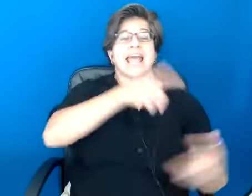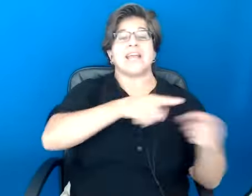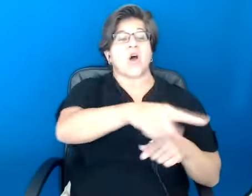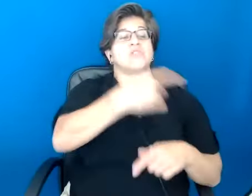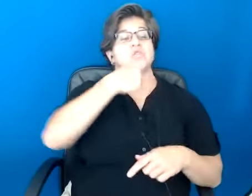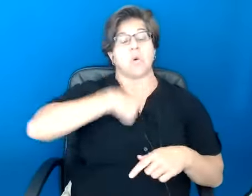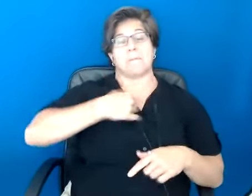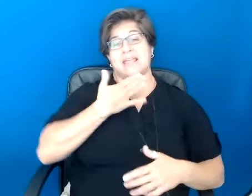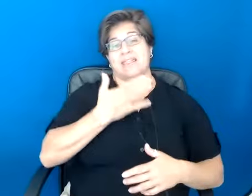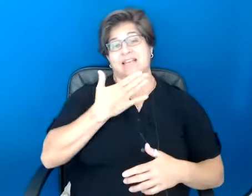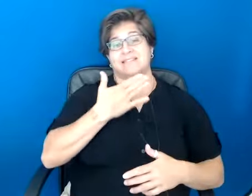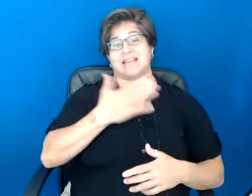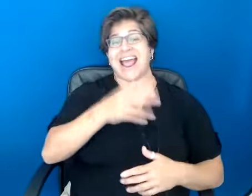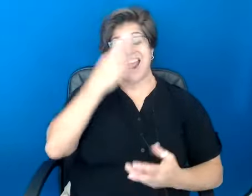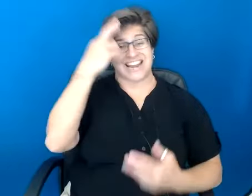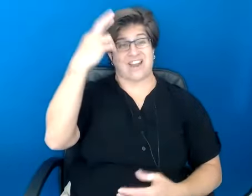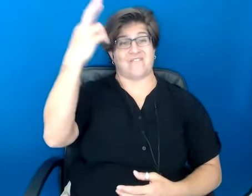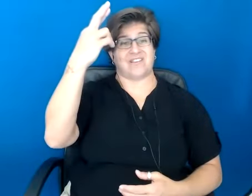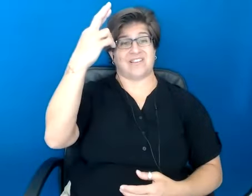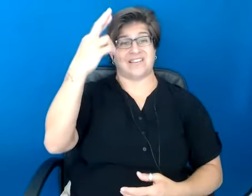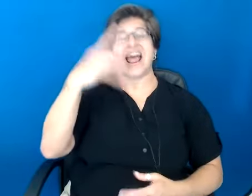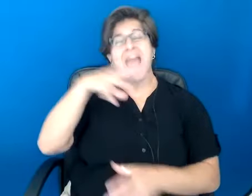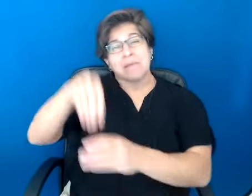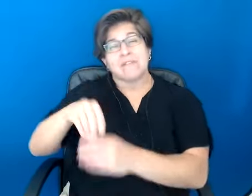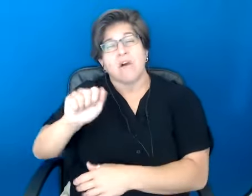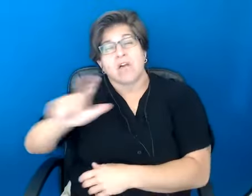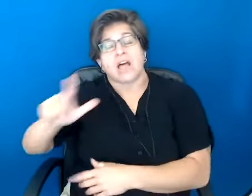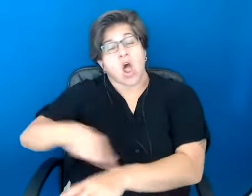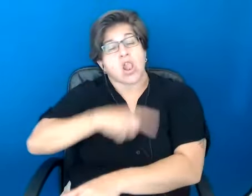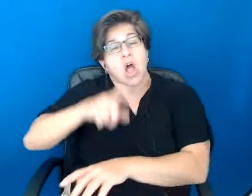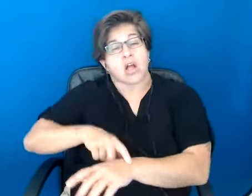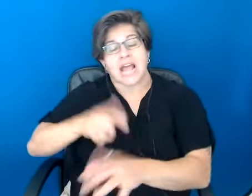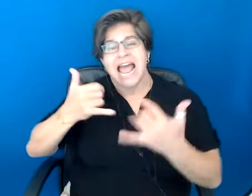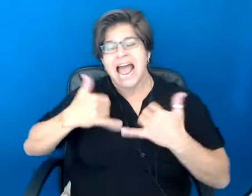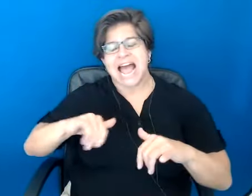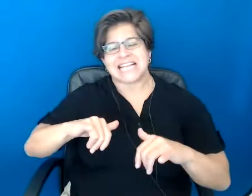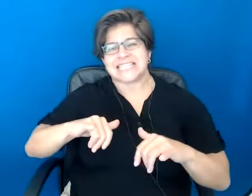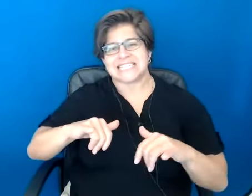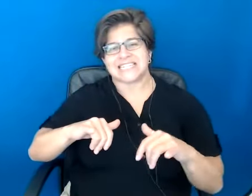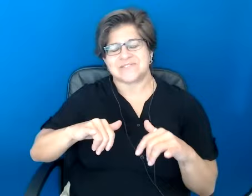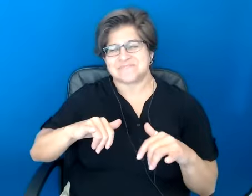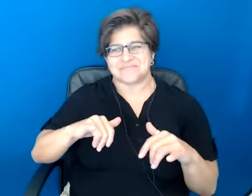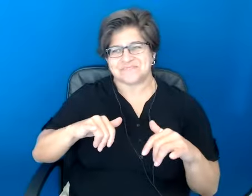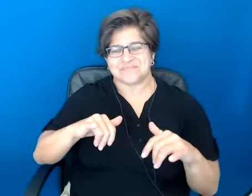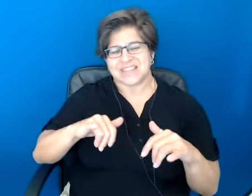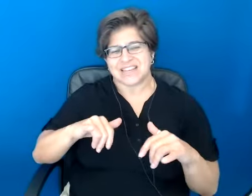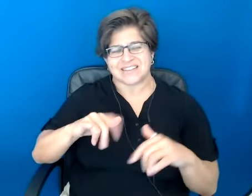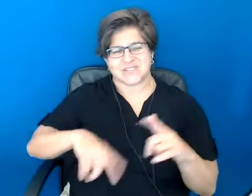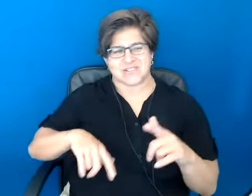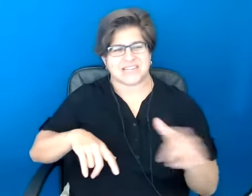night. I could see the difference. And when he was ill, he also said things to me, because I